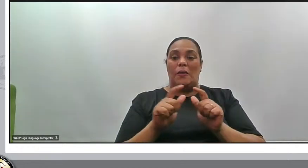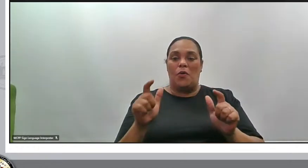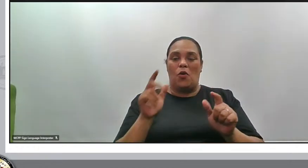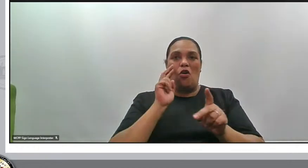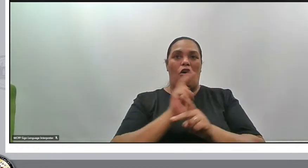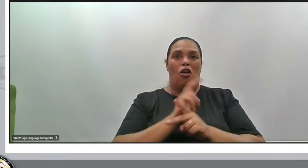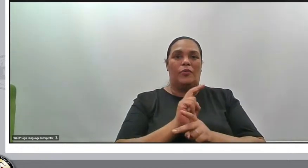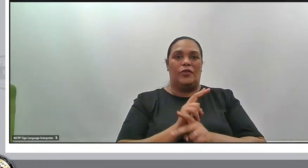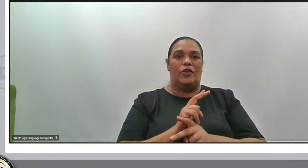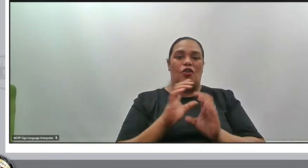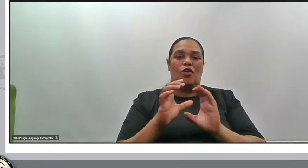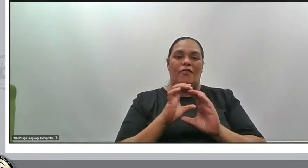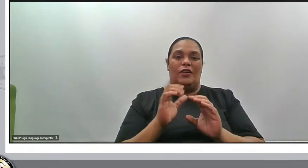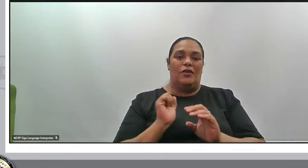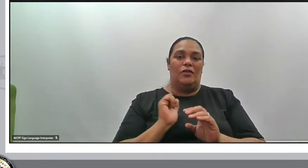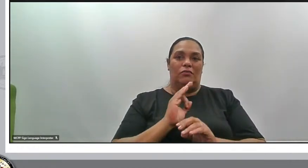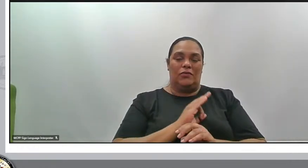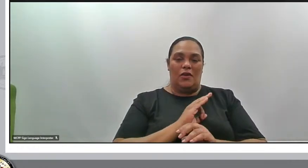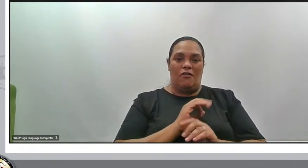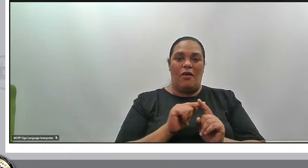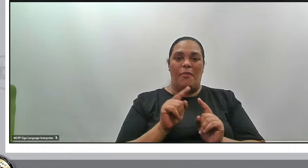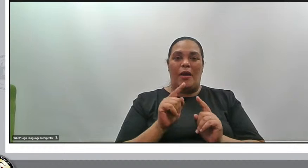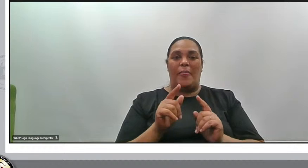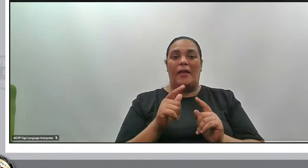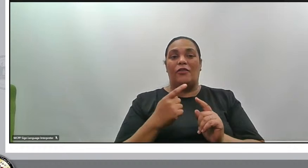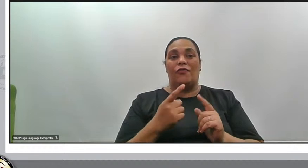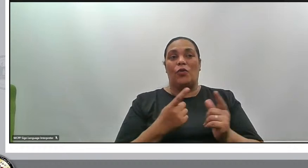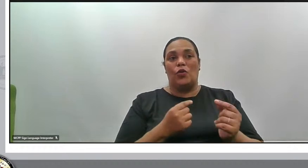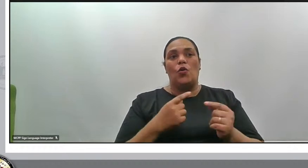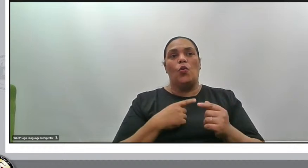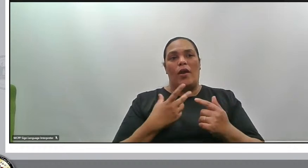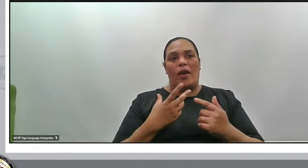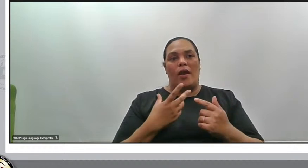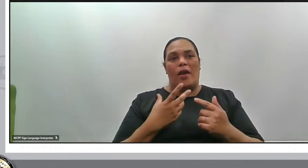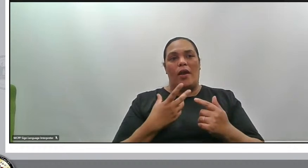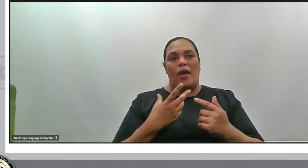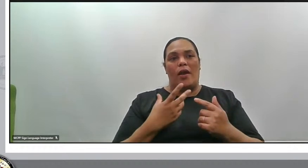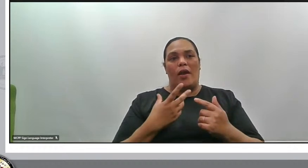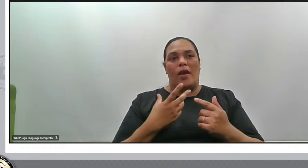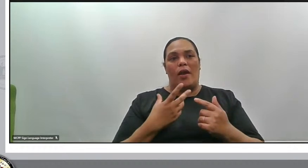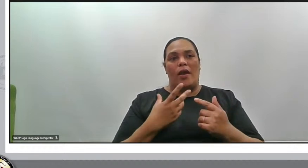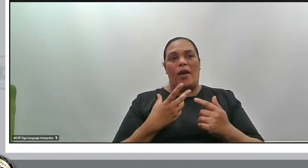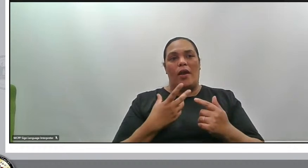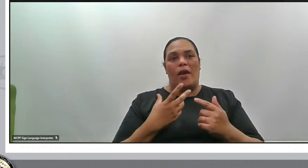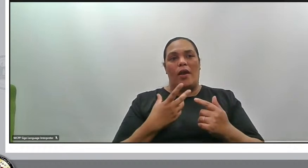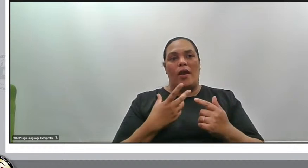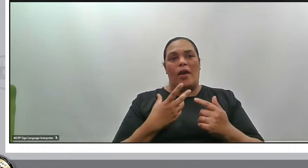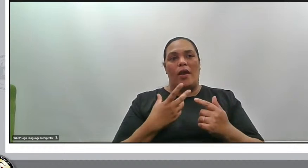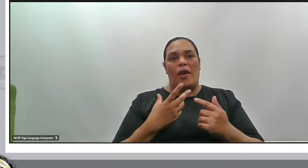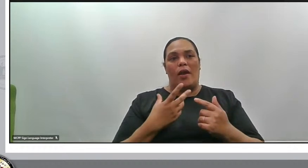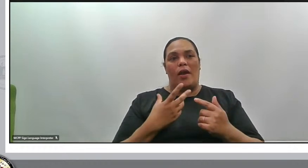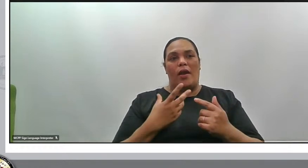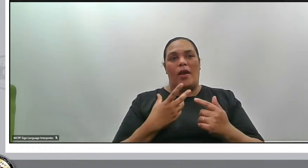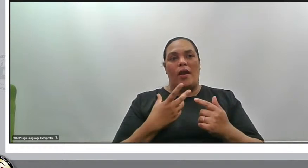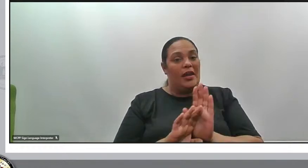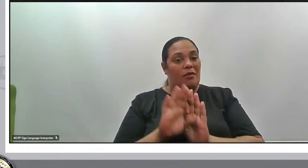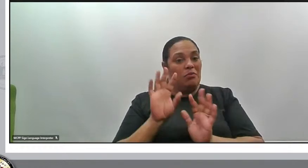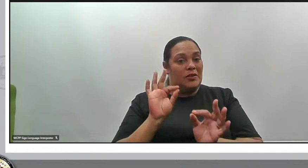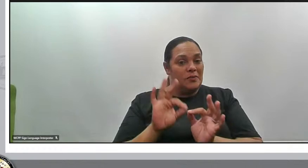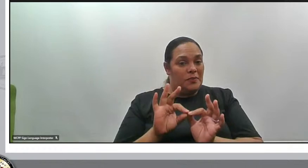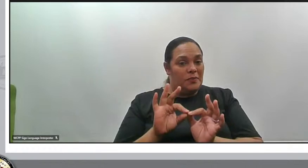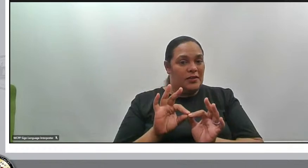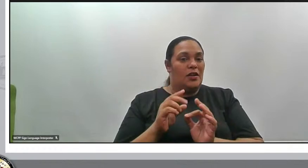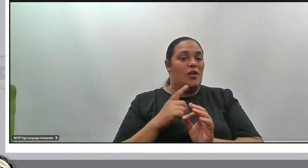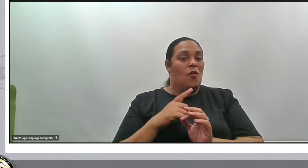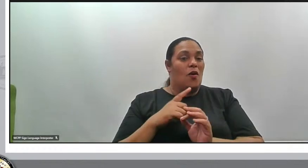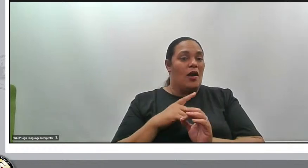in compensation of employees. The main reason for that is we took a provision for ICS increase, as well as the reason for the increase specifically in this year is due to the